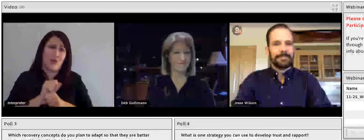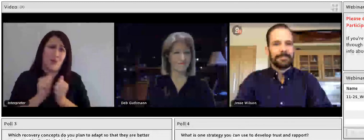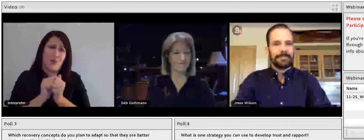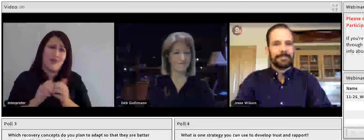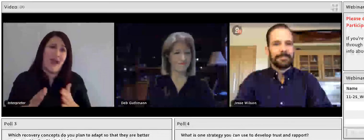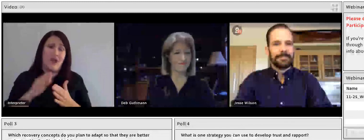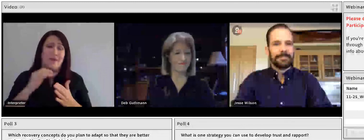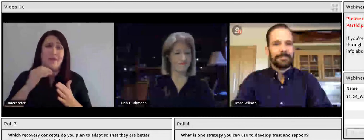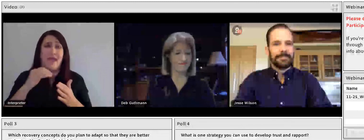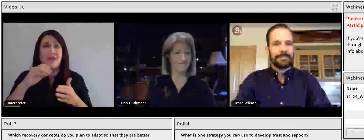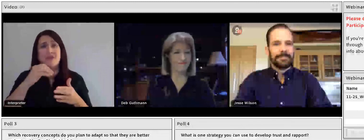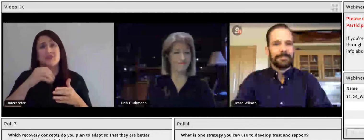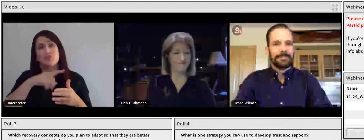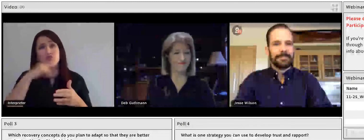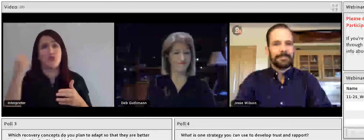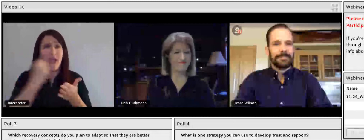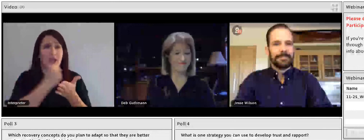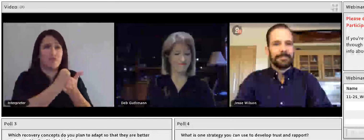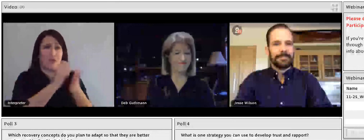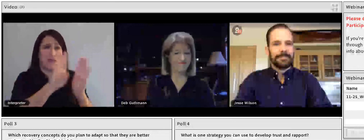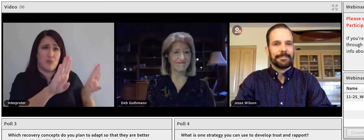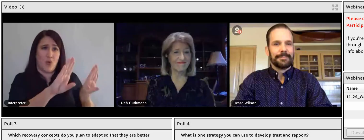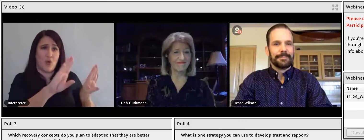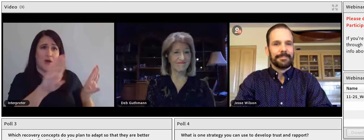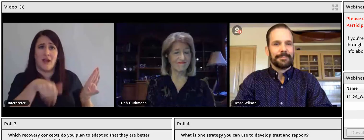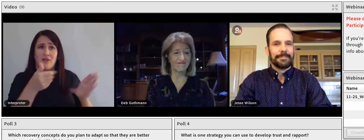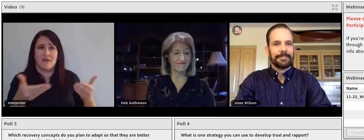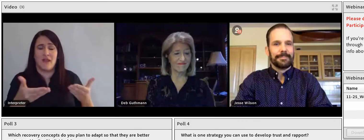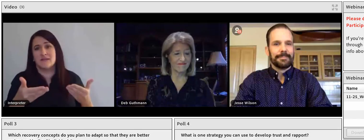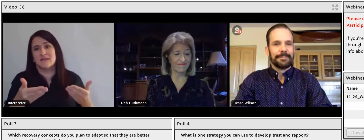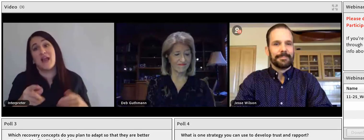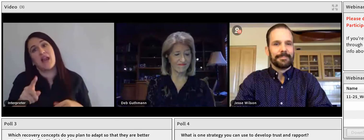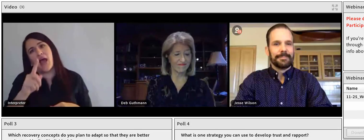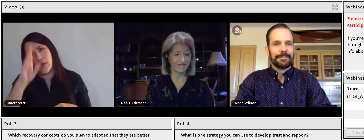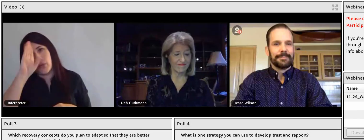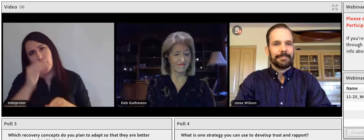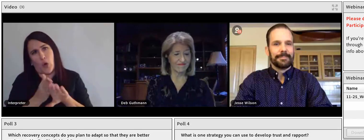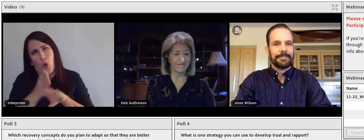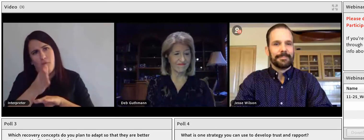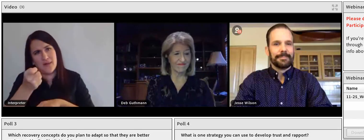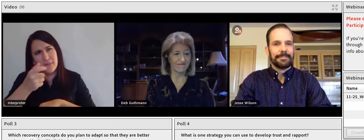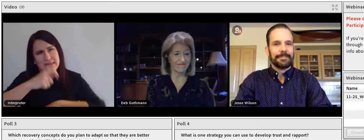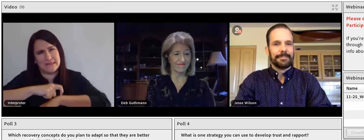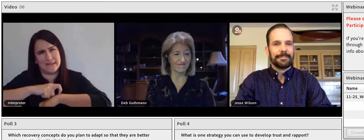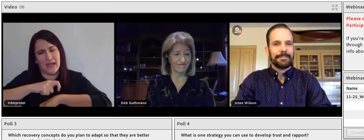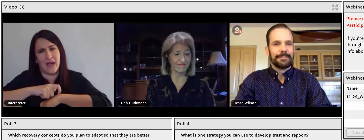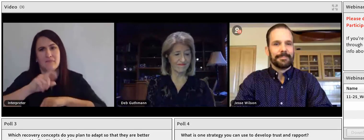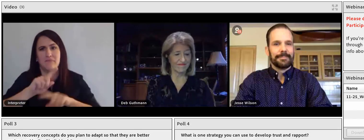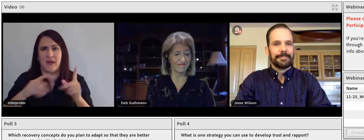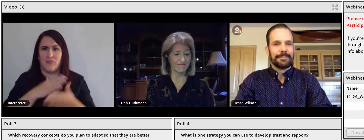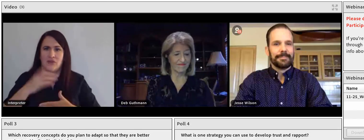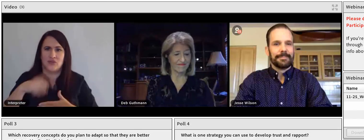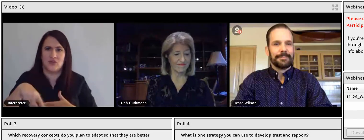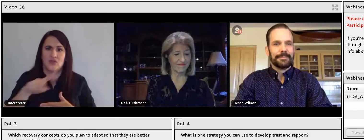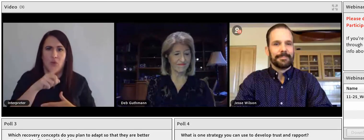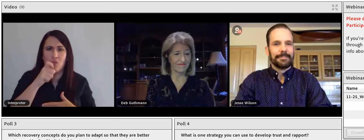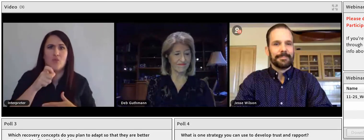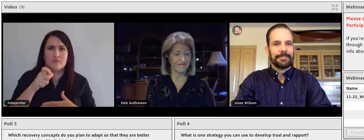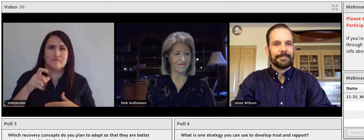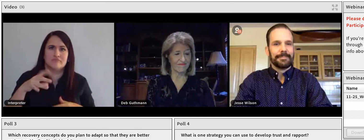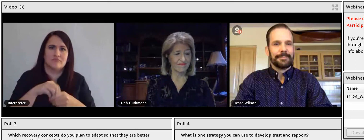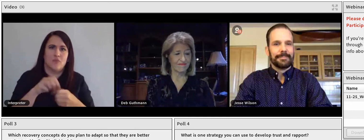and something else available. So I know we're a little bit over, and I appreciate those of you who are able to stick it out with us. One